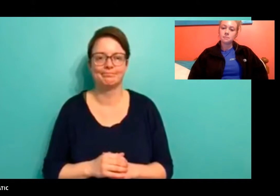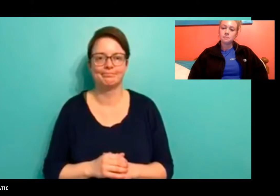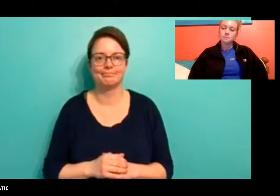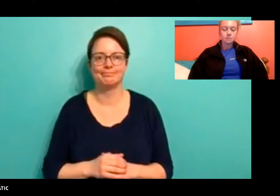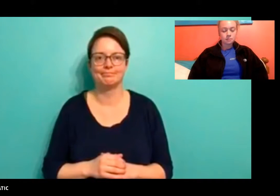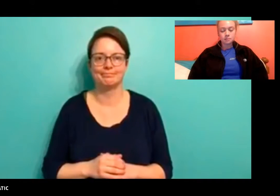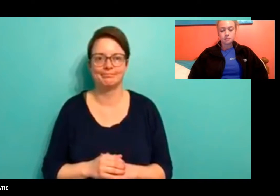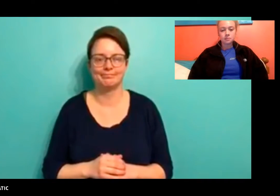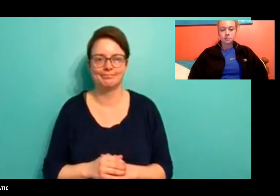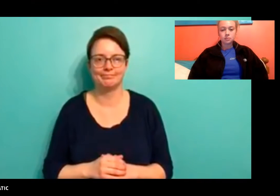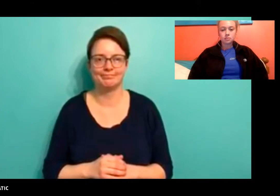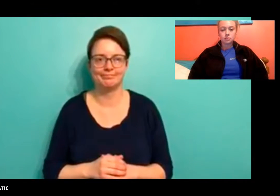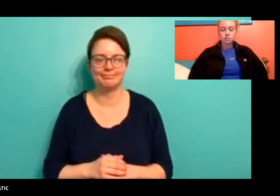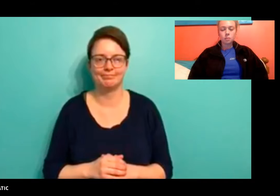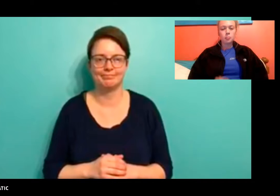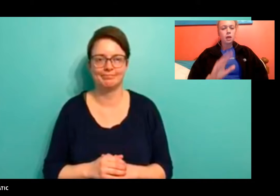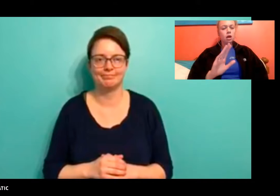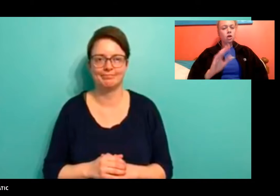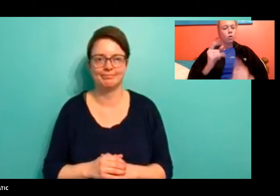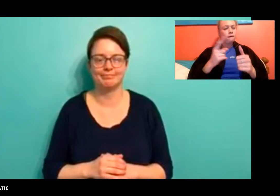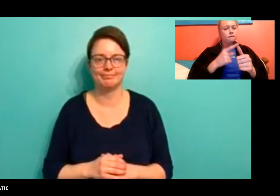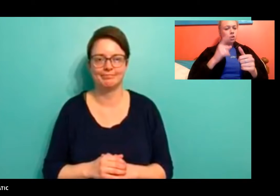1956. What is your full name?